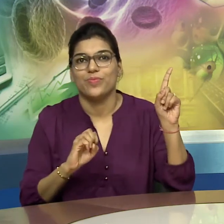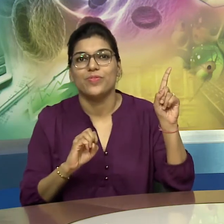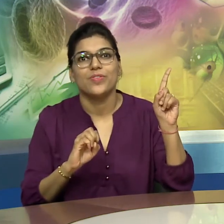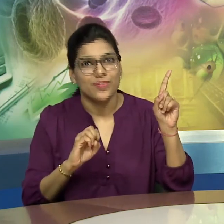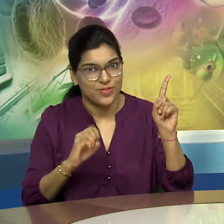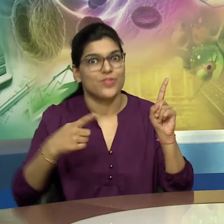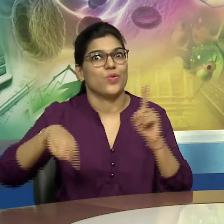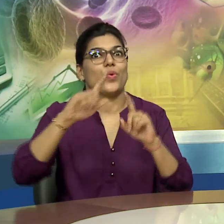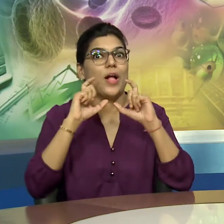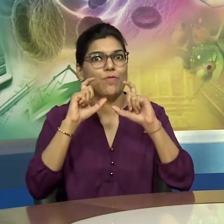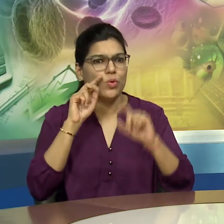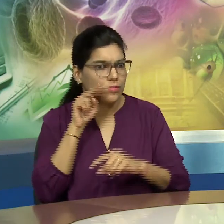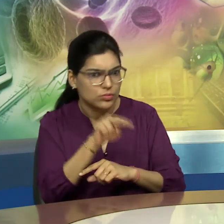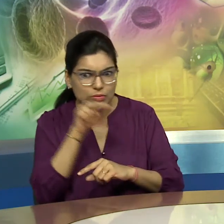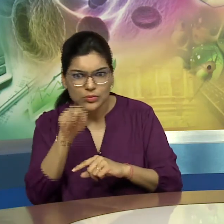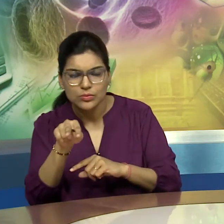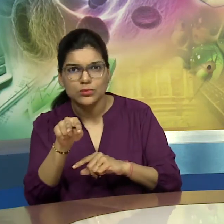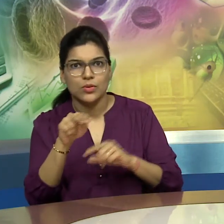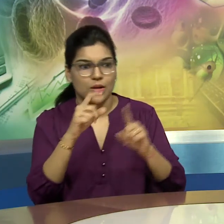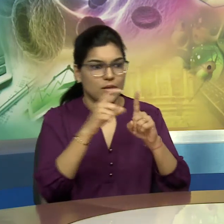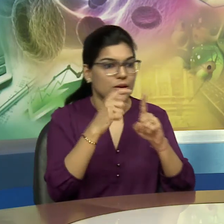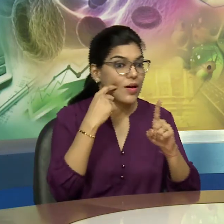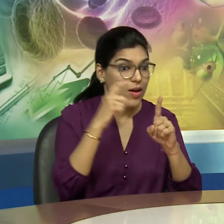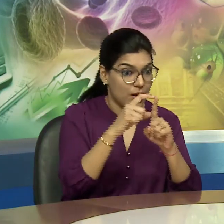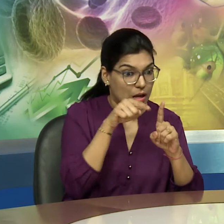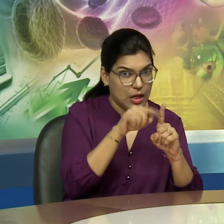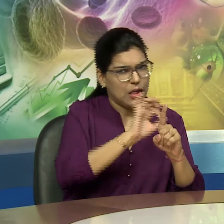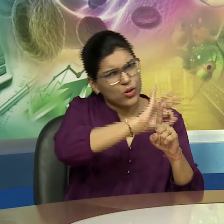We have used did. So, you can have yes or no answer.